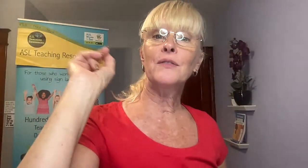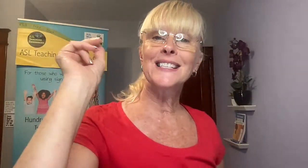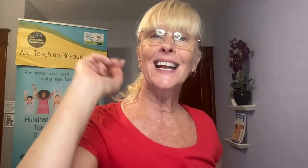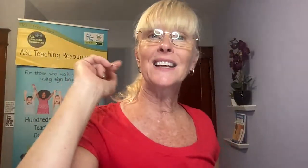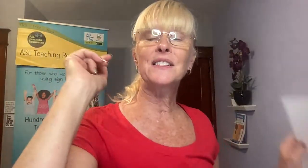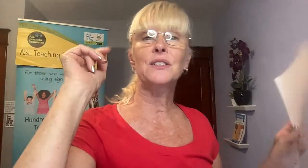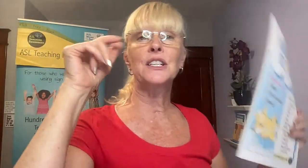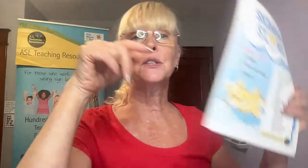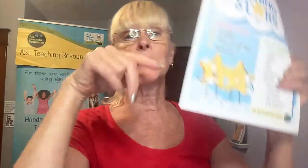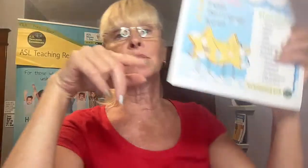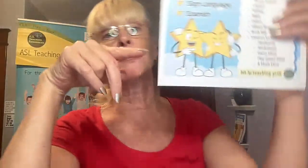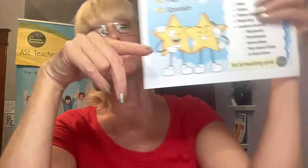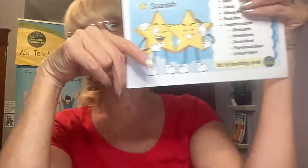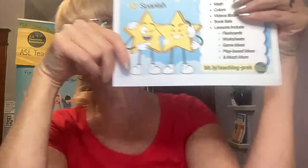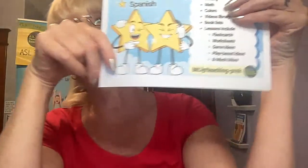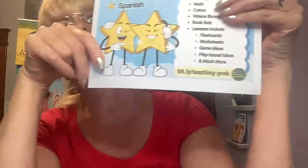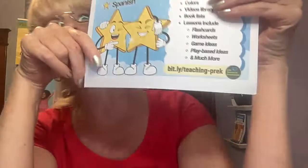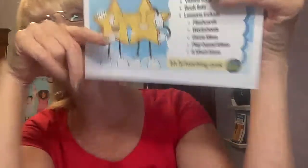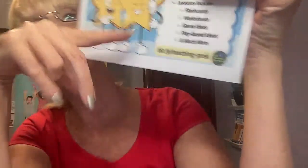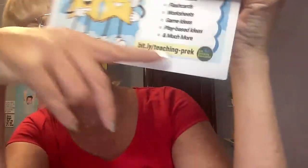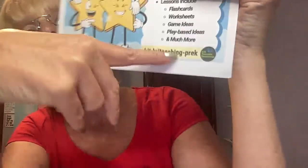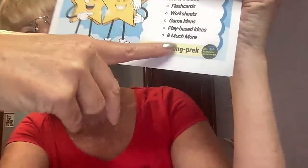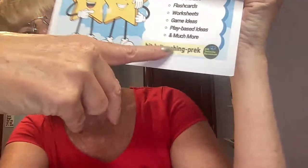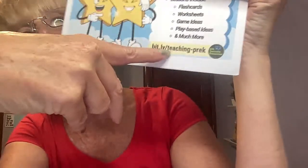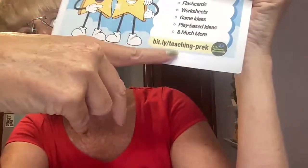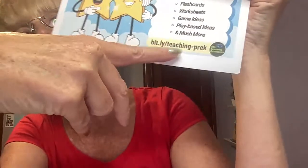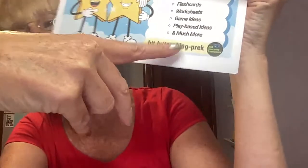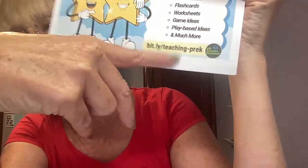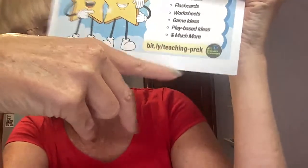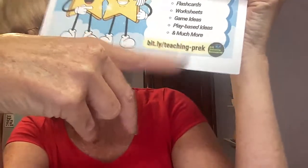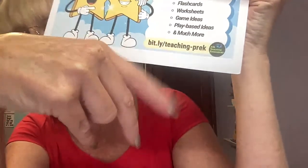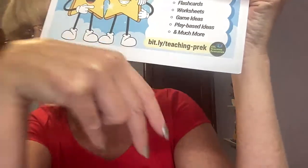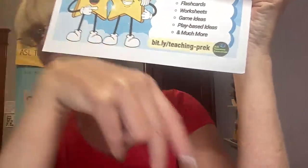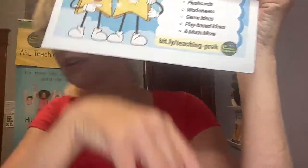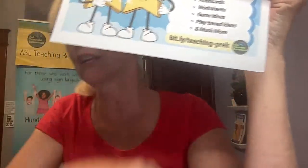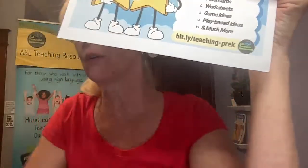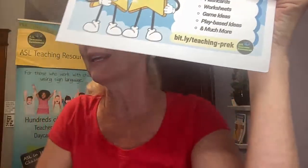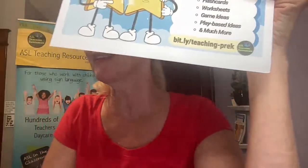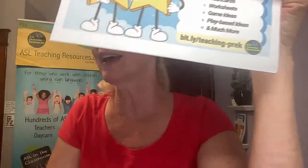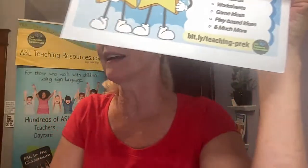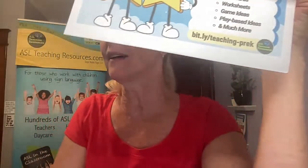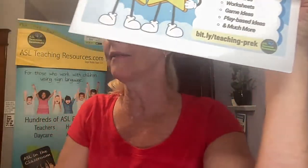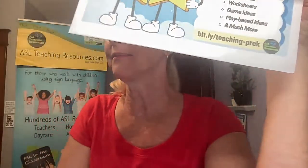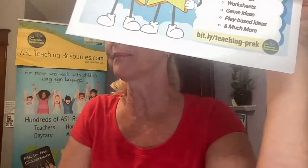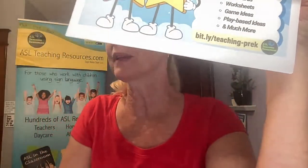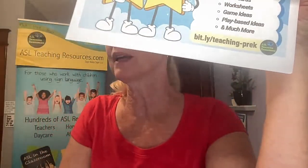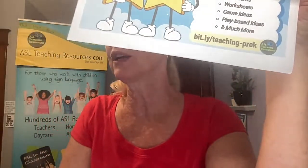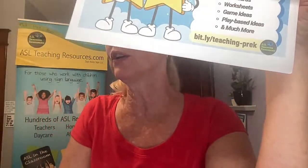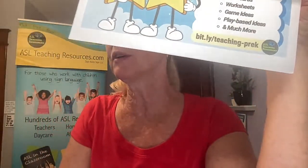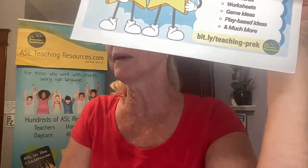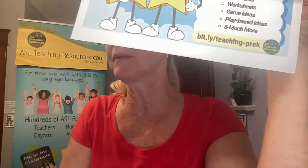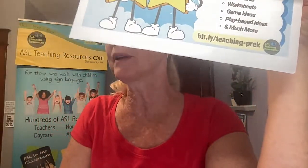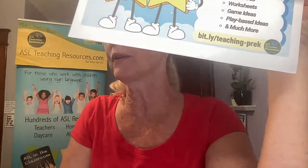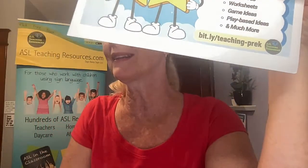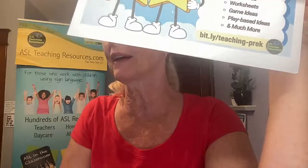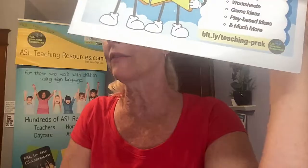visit ASL Teaching Resources. Not only that, right here is where you're going to go get that. You're going to be able to go get that